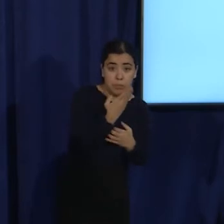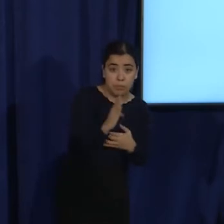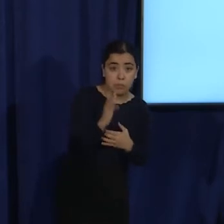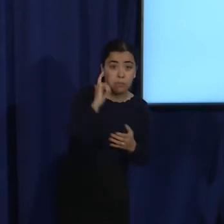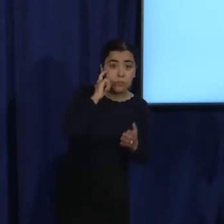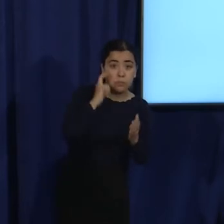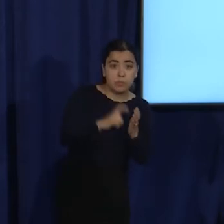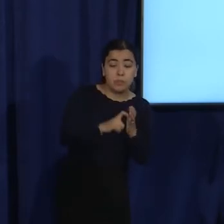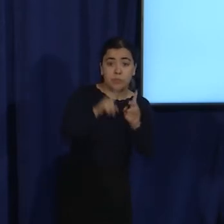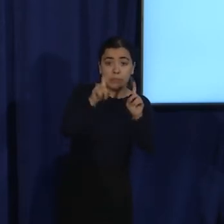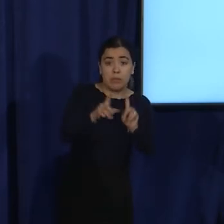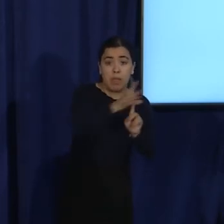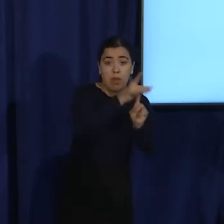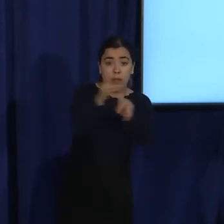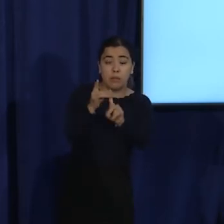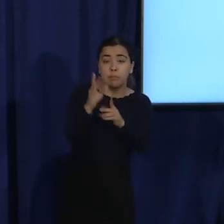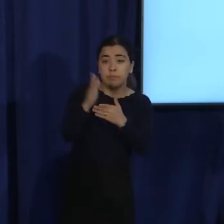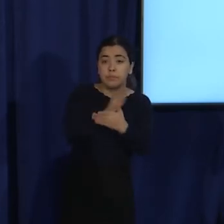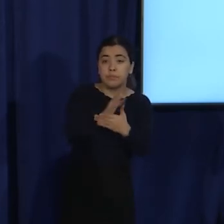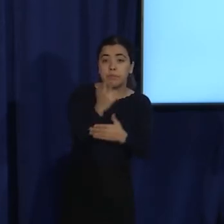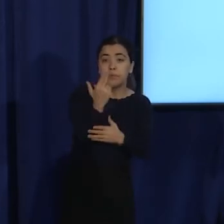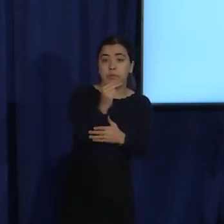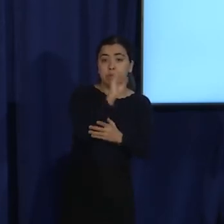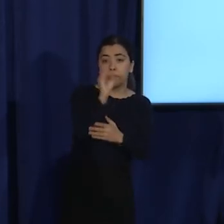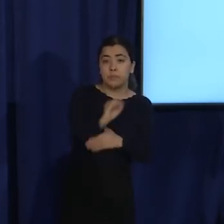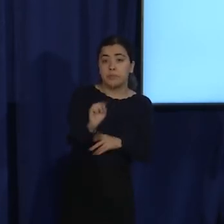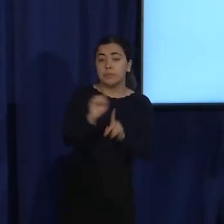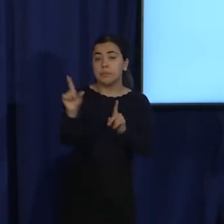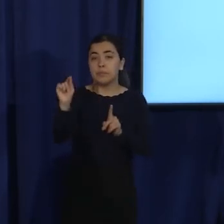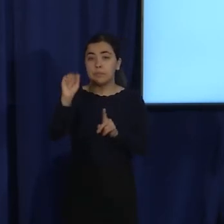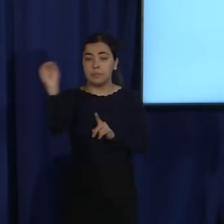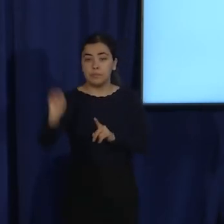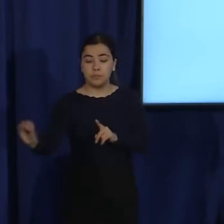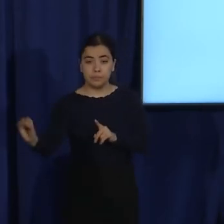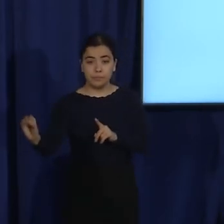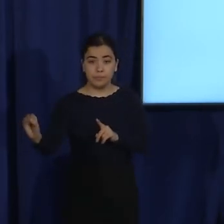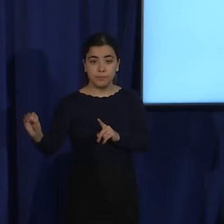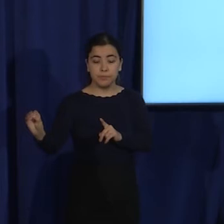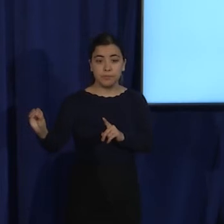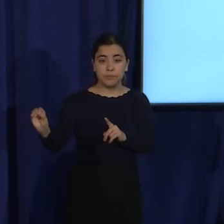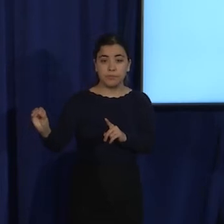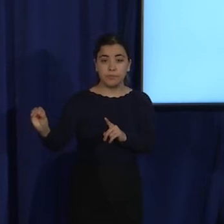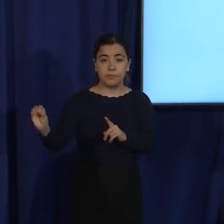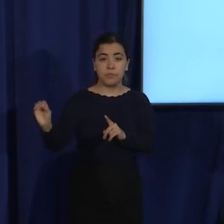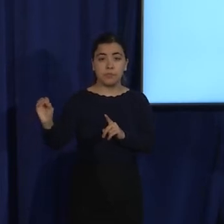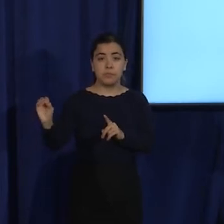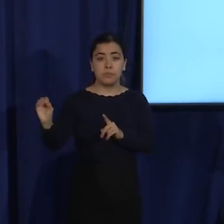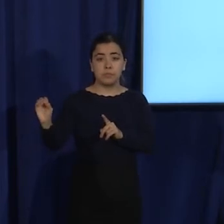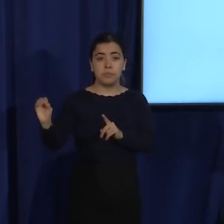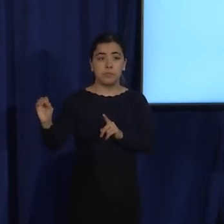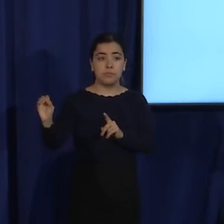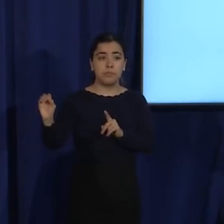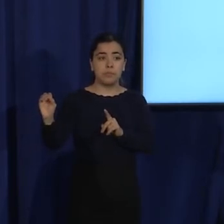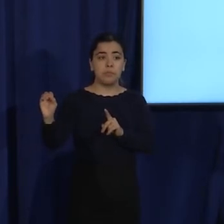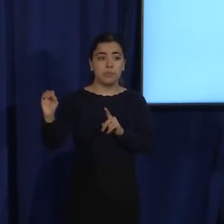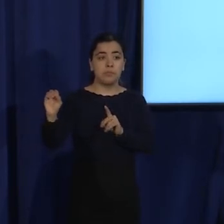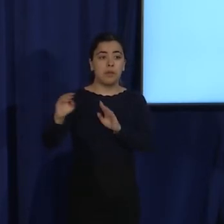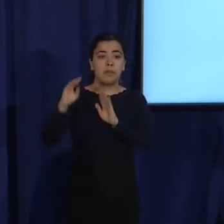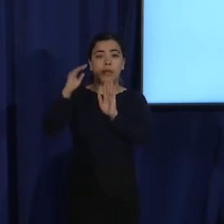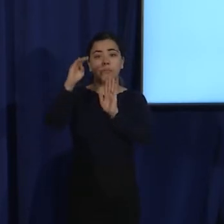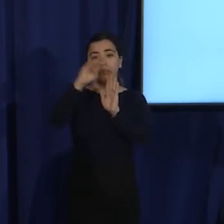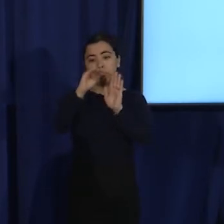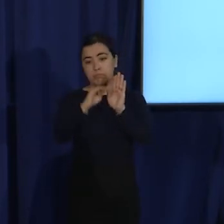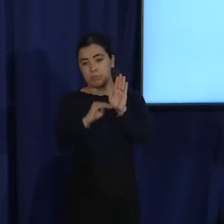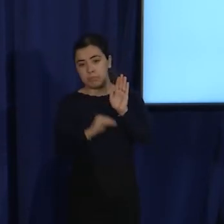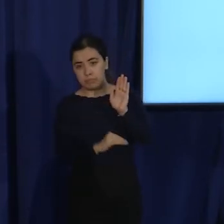between 13% and almost 20%, and it goes down from there. We are seeing